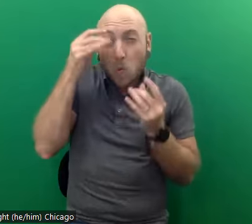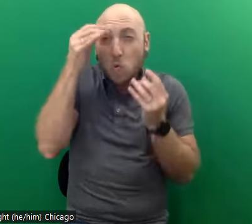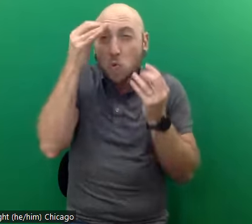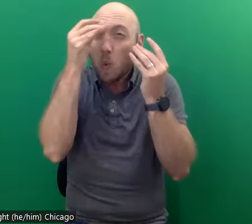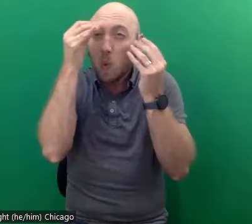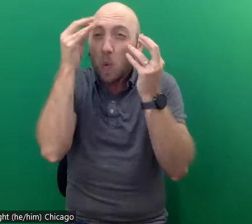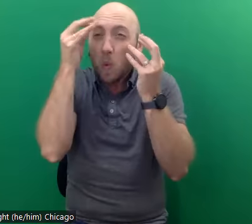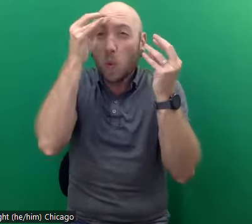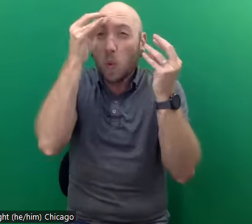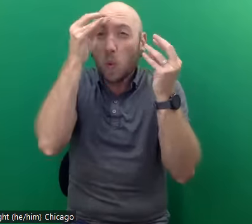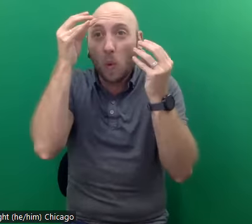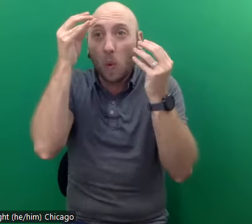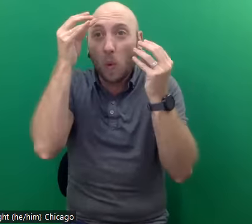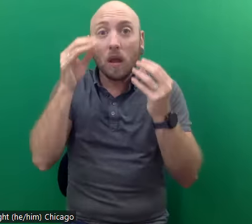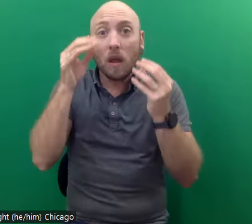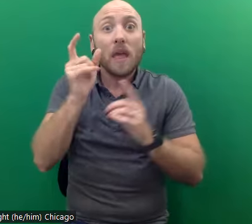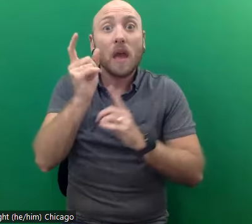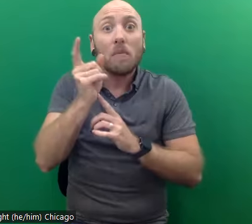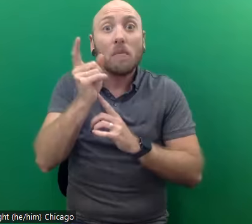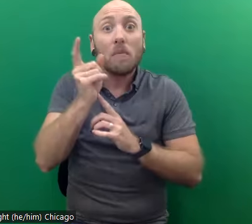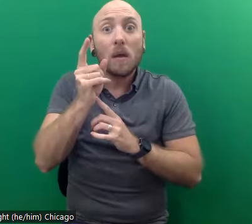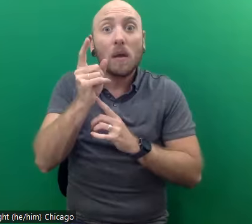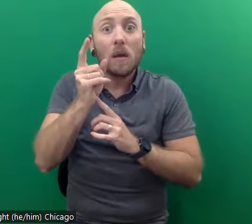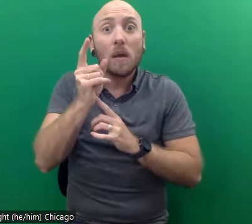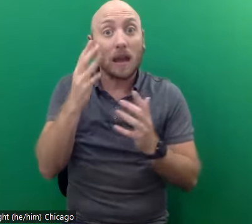And that was right there when I decided, you know, to take my life.